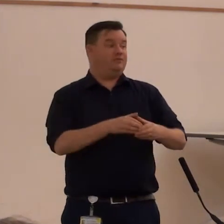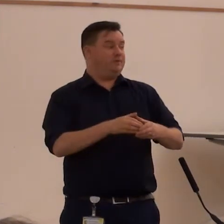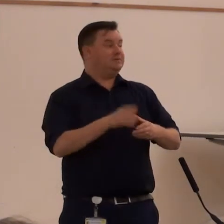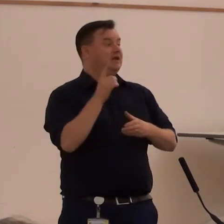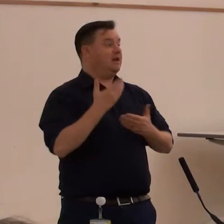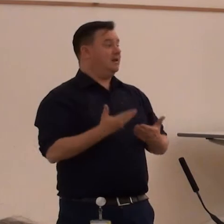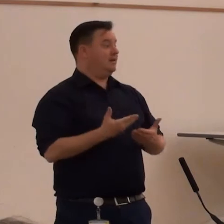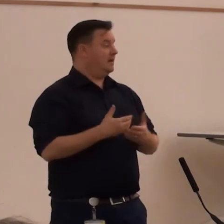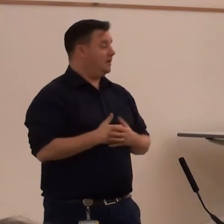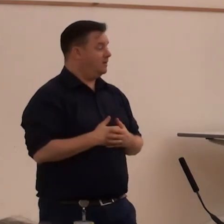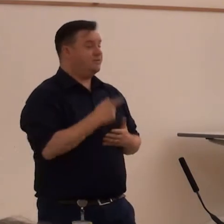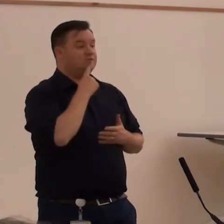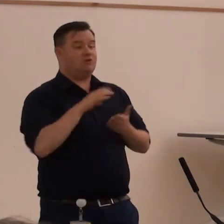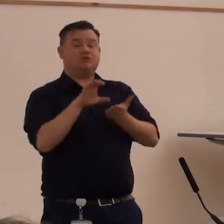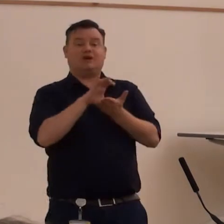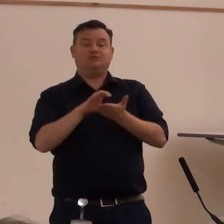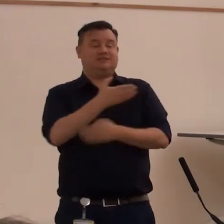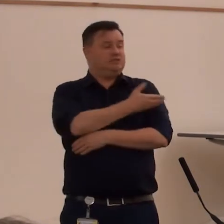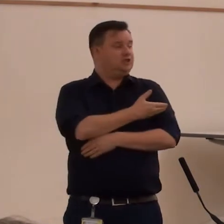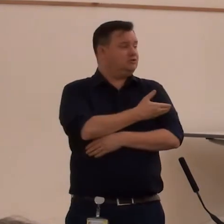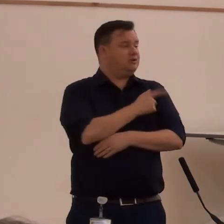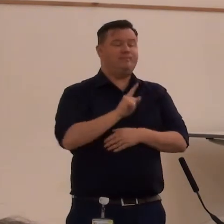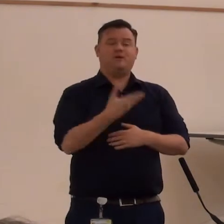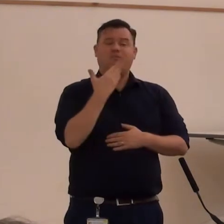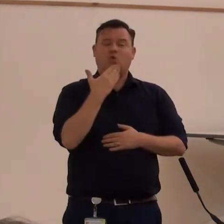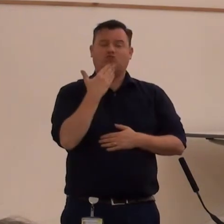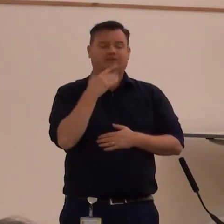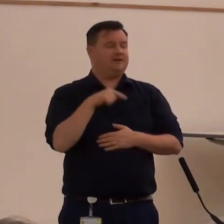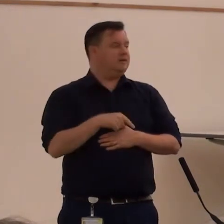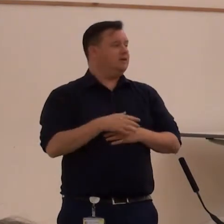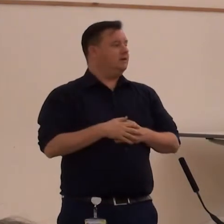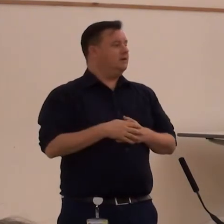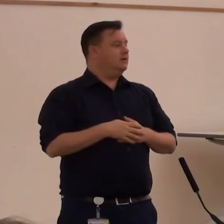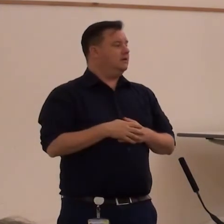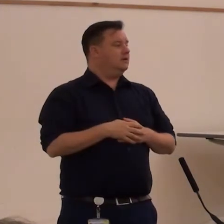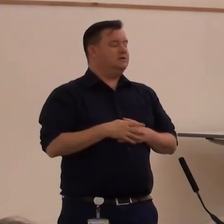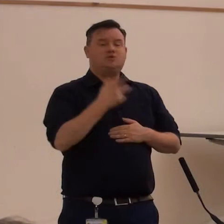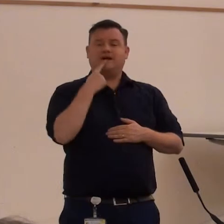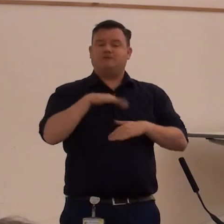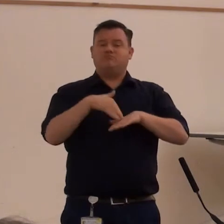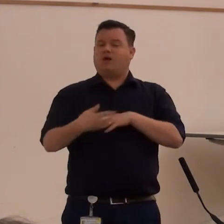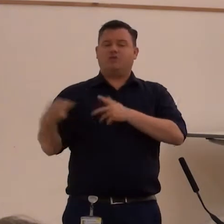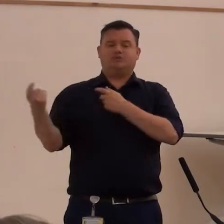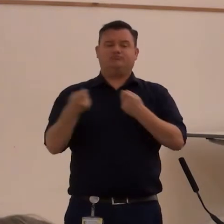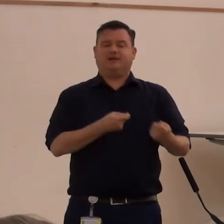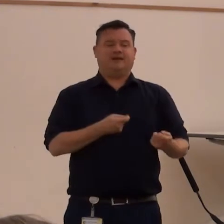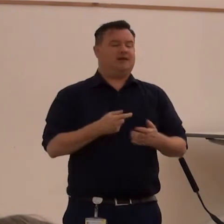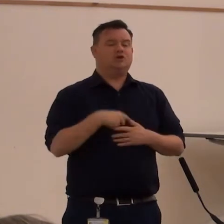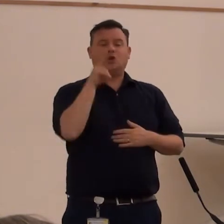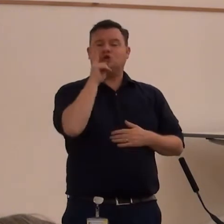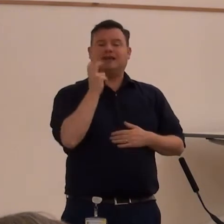there was a Rights Not Charity t-shirt, but God, it was boring. And so I didn't even bother to bring it because it looked like